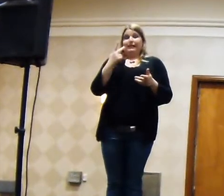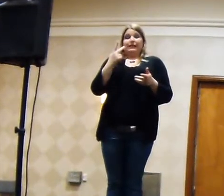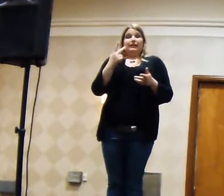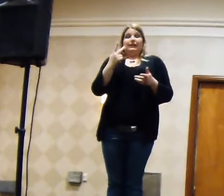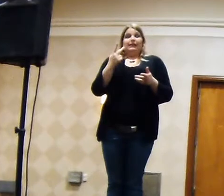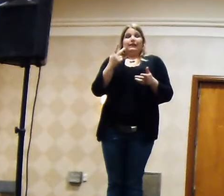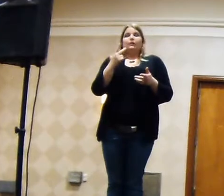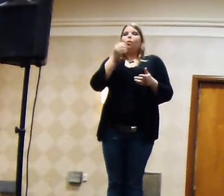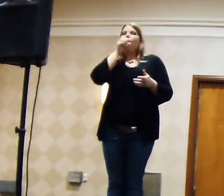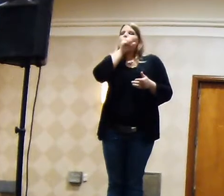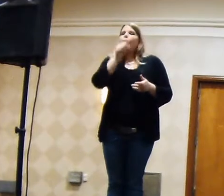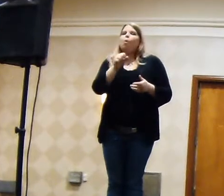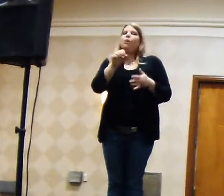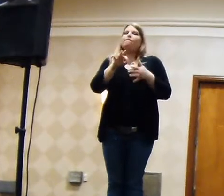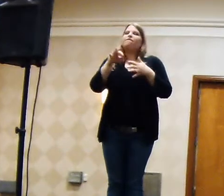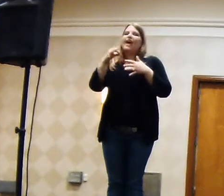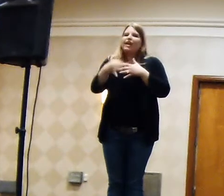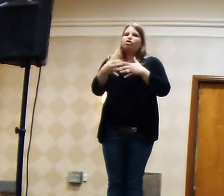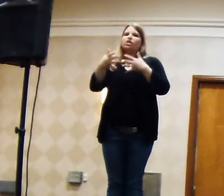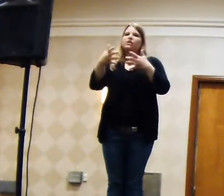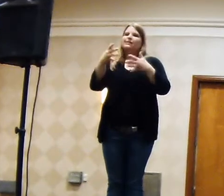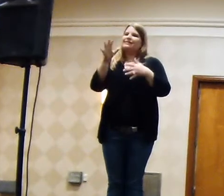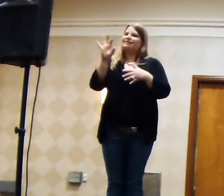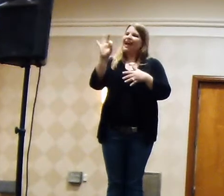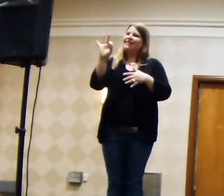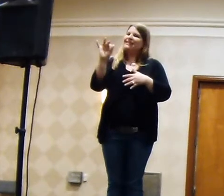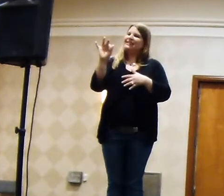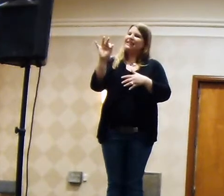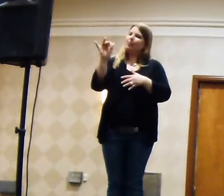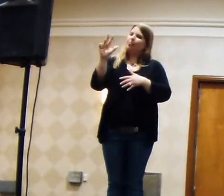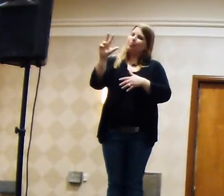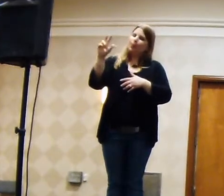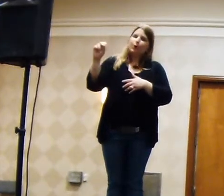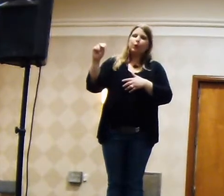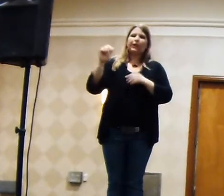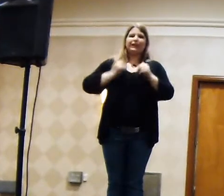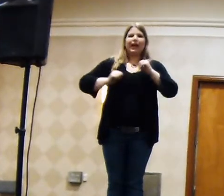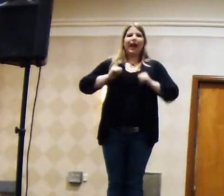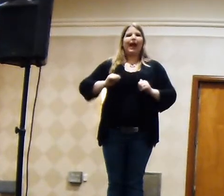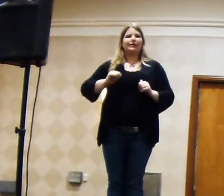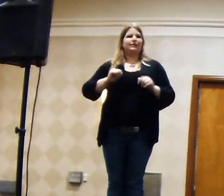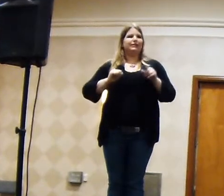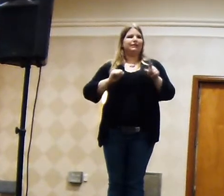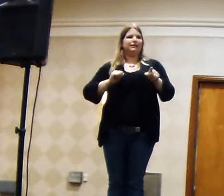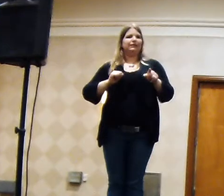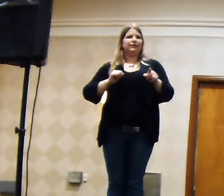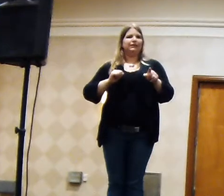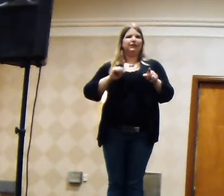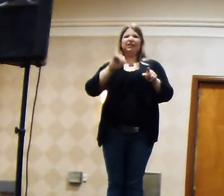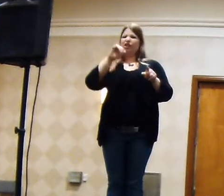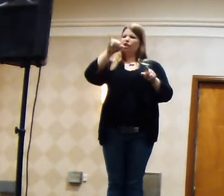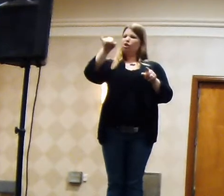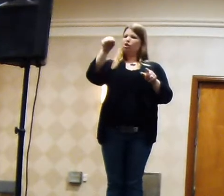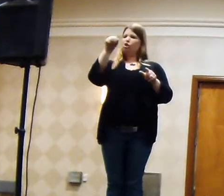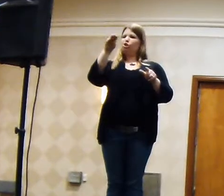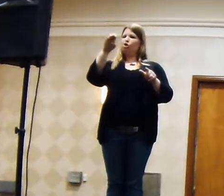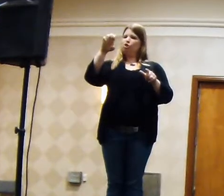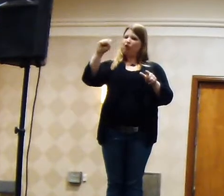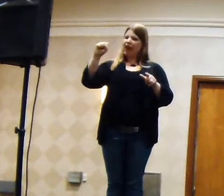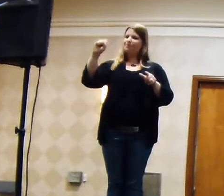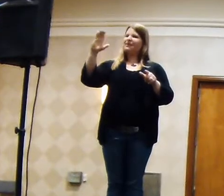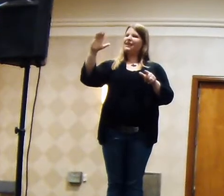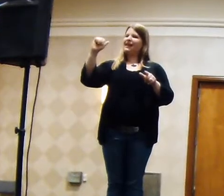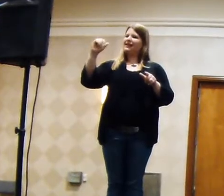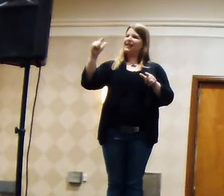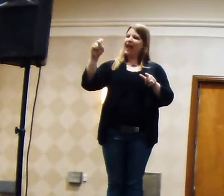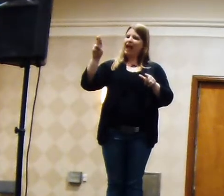really old-fashioned, 1930s kind of, you know, James Cagney kind of thing, and the double take,